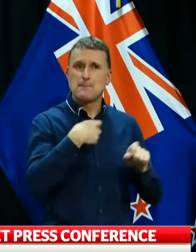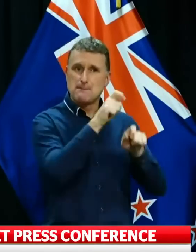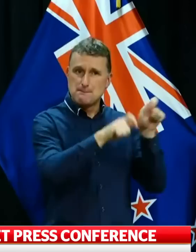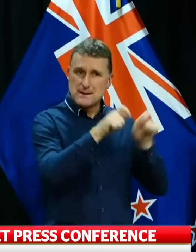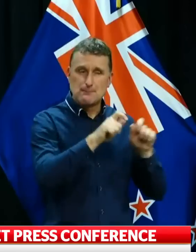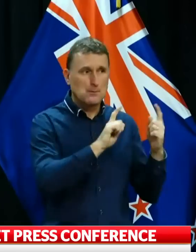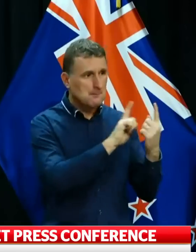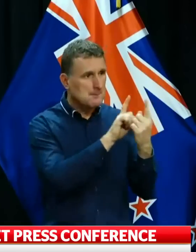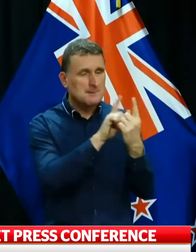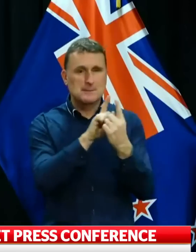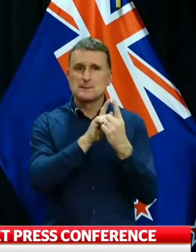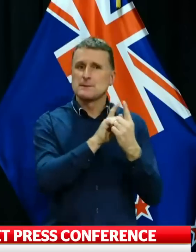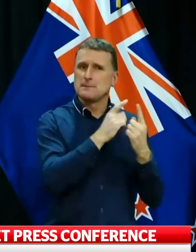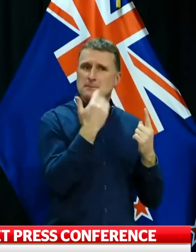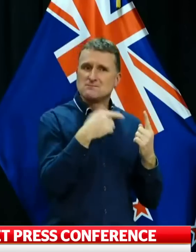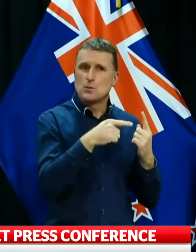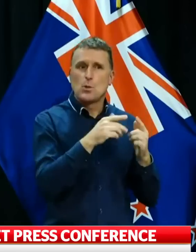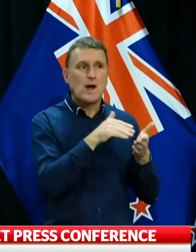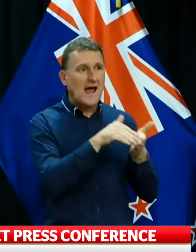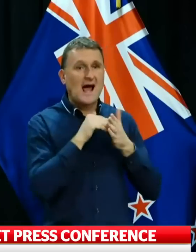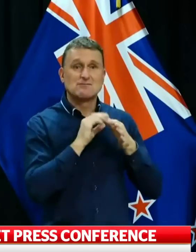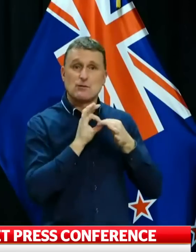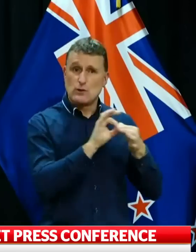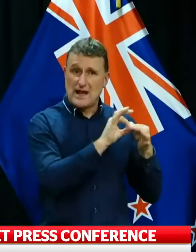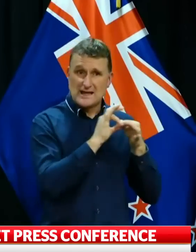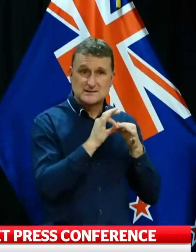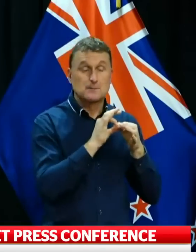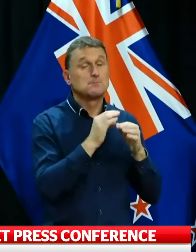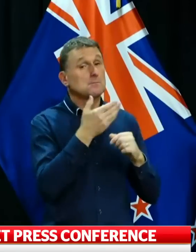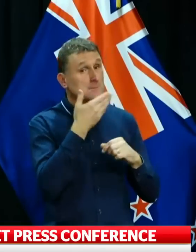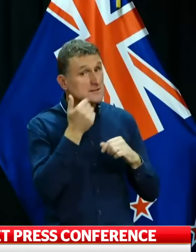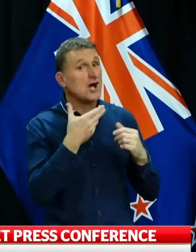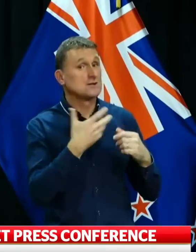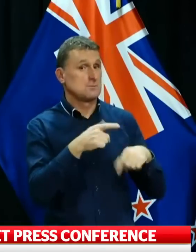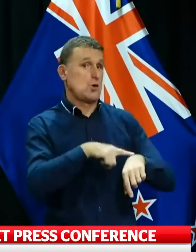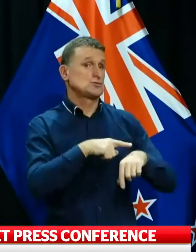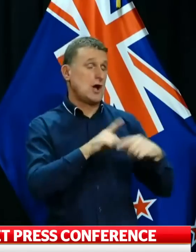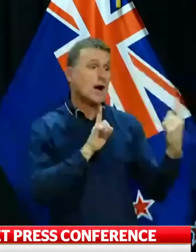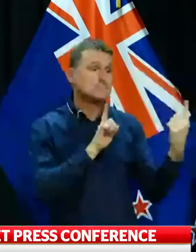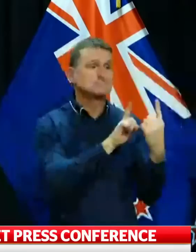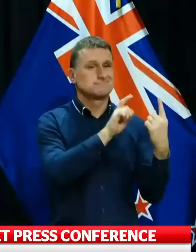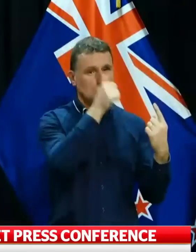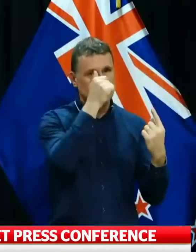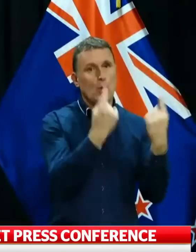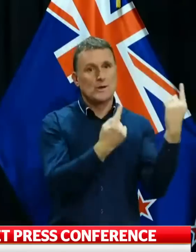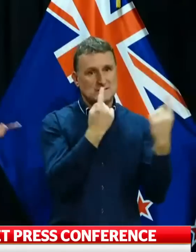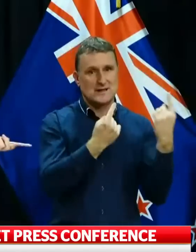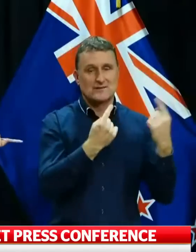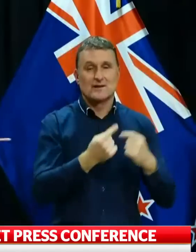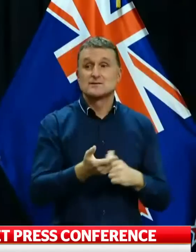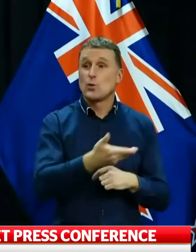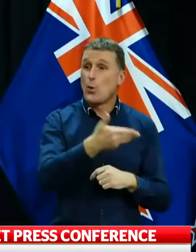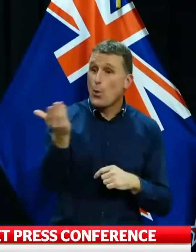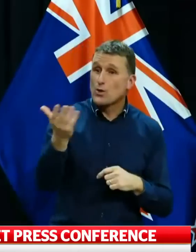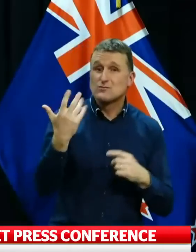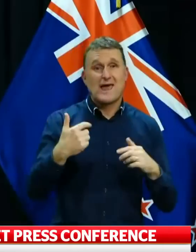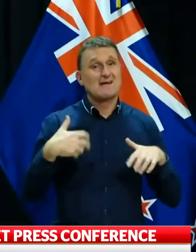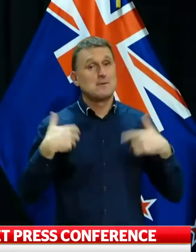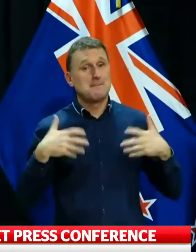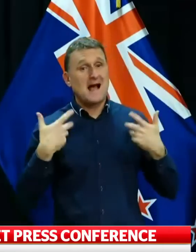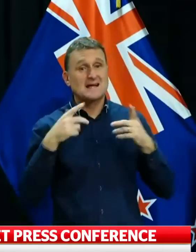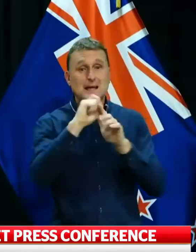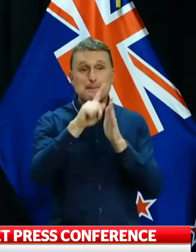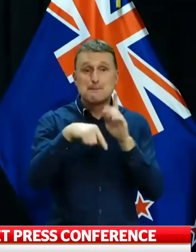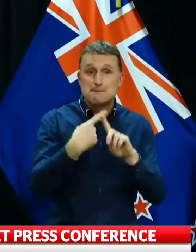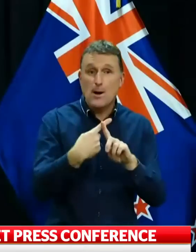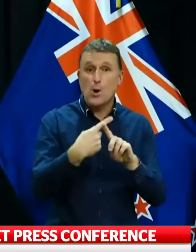to the relationship, but it's always helpful to also spend a little bit more time. Can I check, does anyone have any monkeypox questions? Because I'm